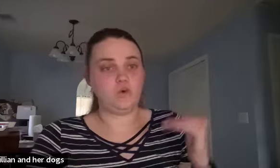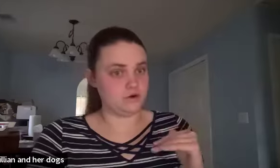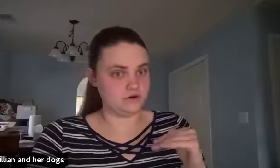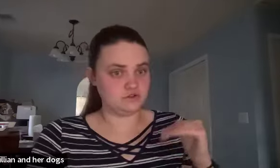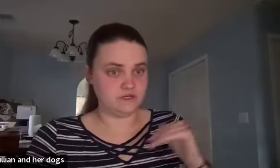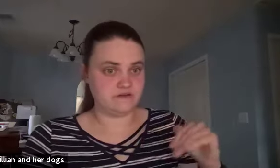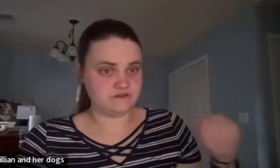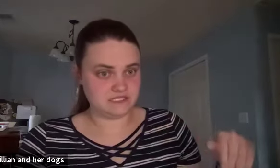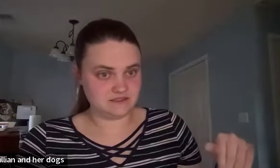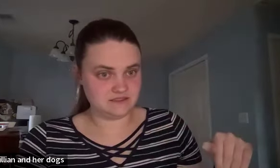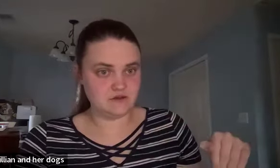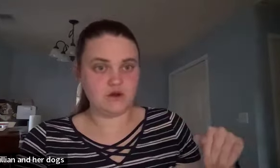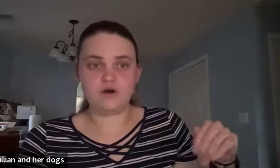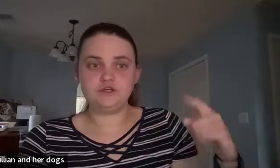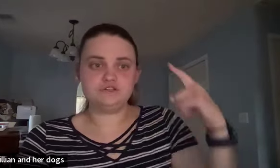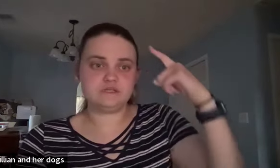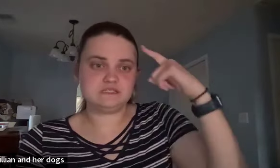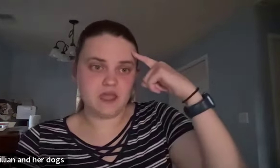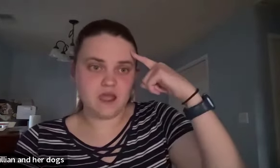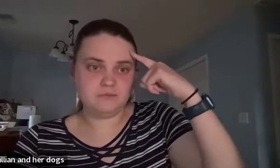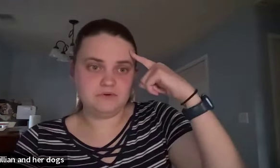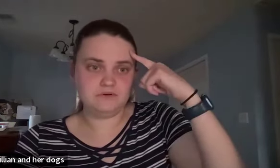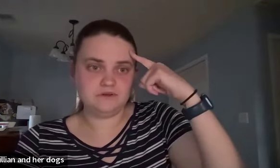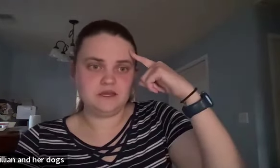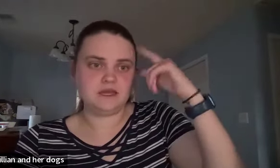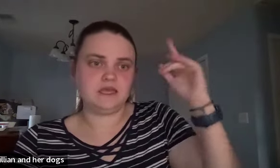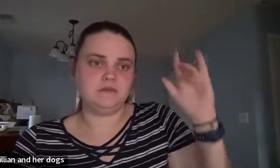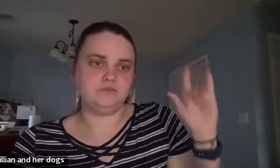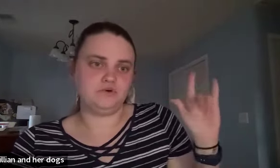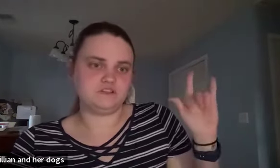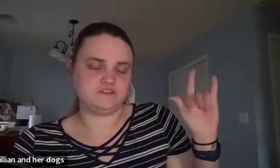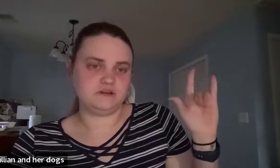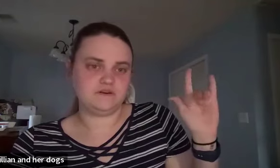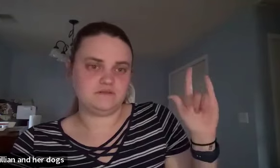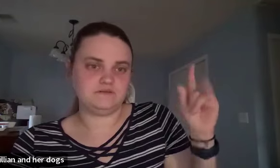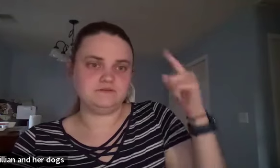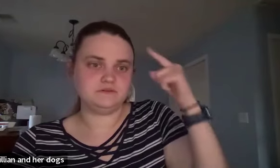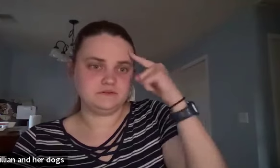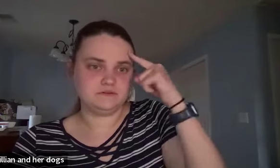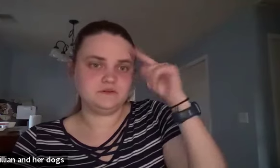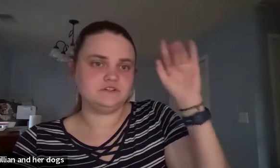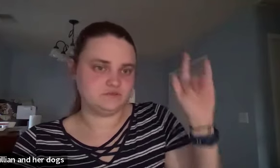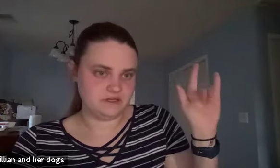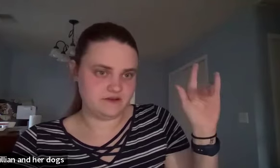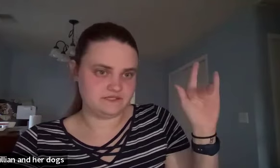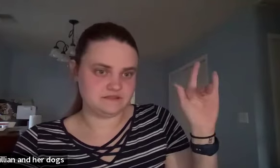a quarter, 25 cents, all you would do is tap and pull to the 25. 25